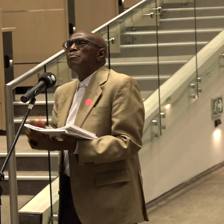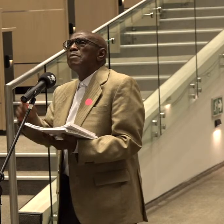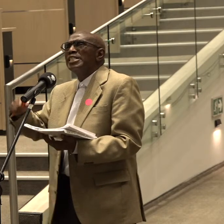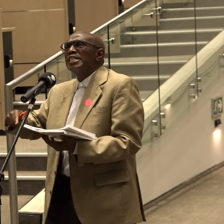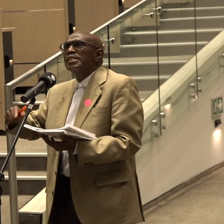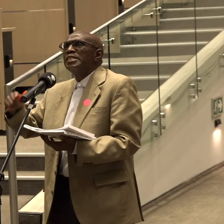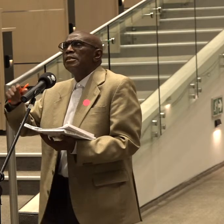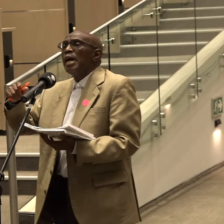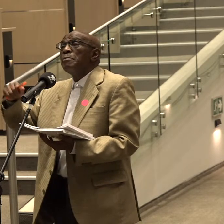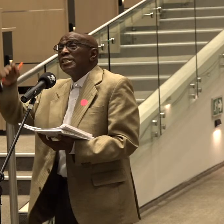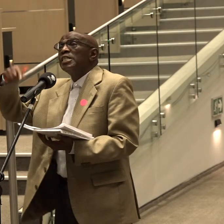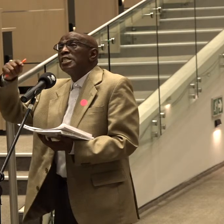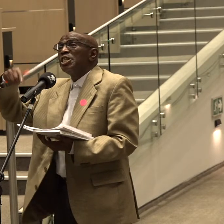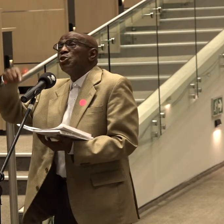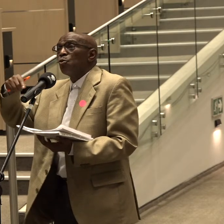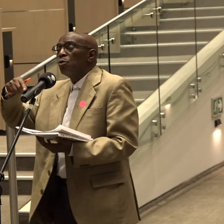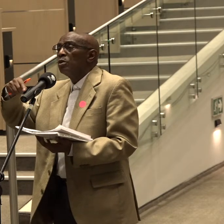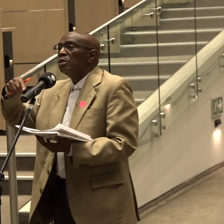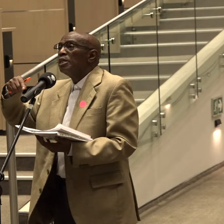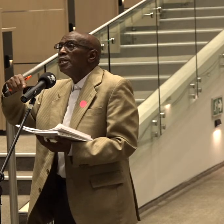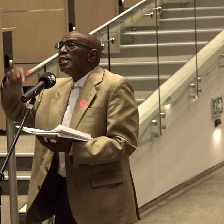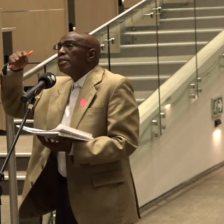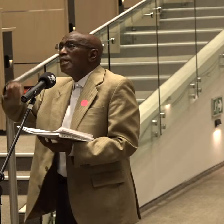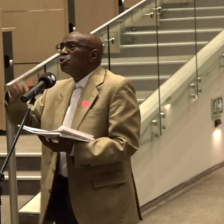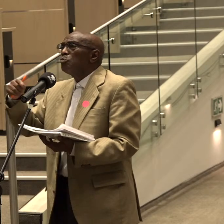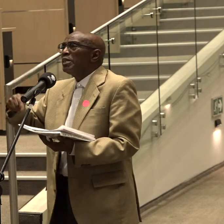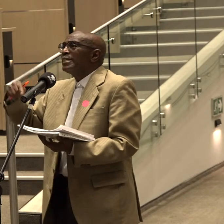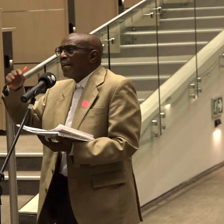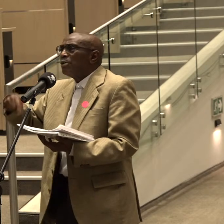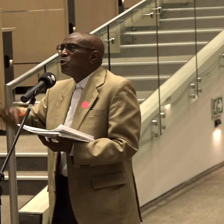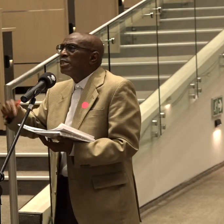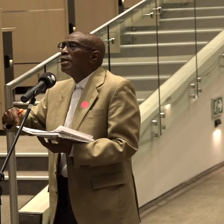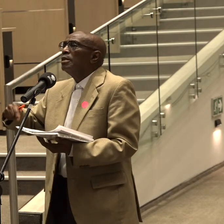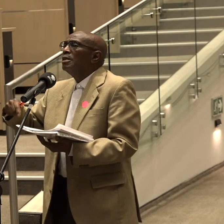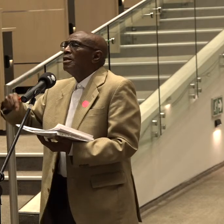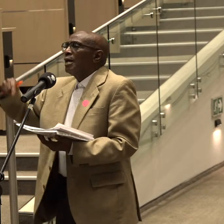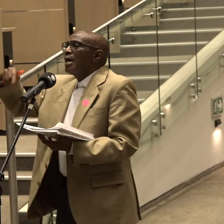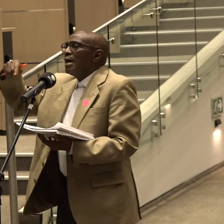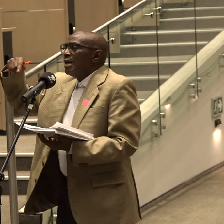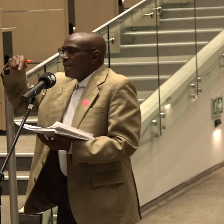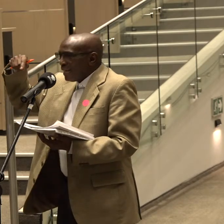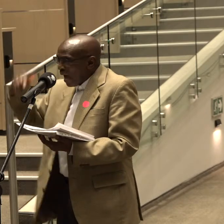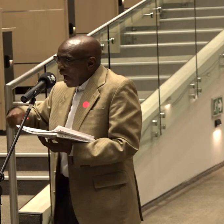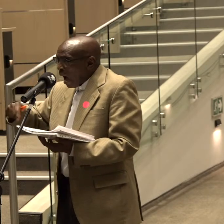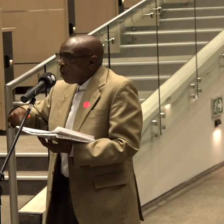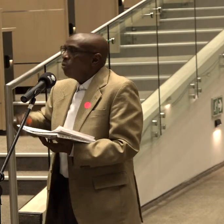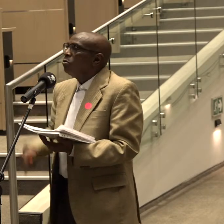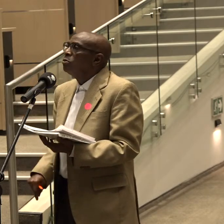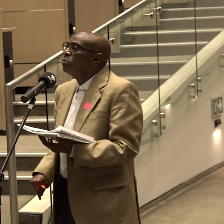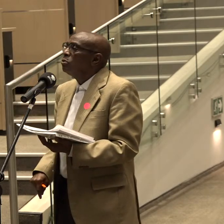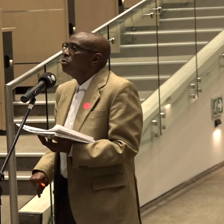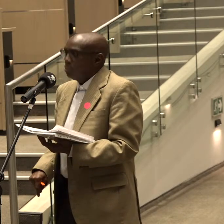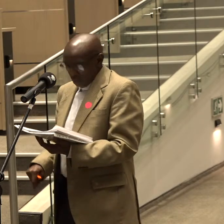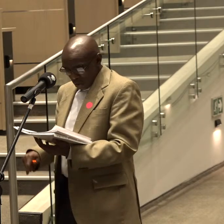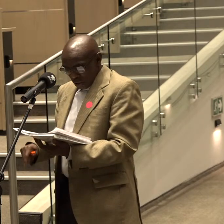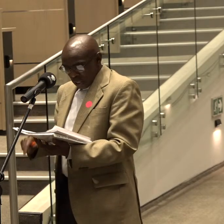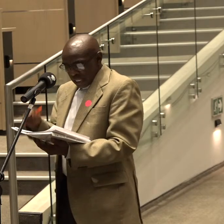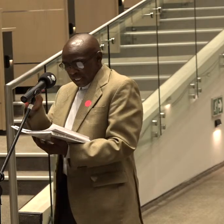safety is an emergency emergency issue it needs to be dealt with now